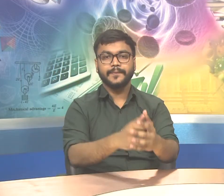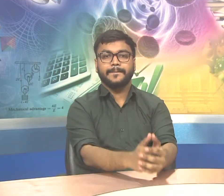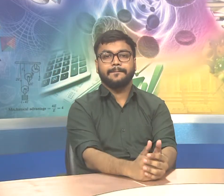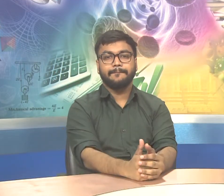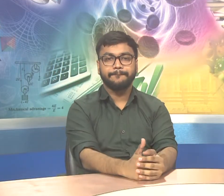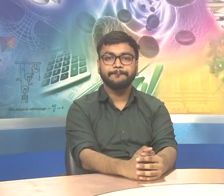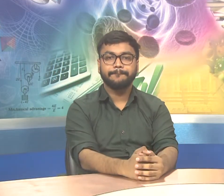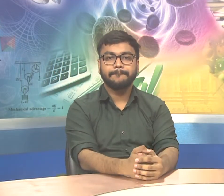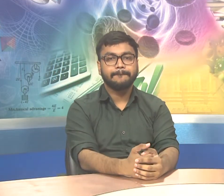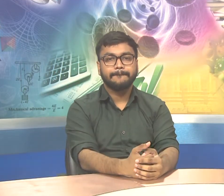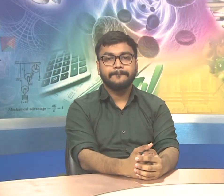W.